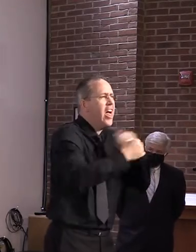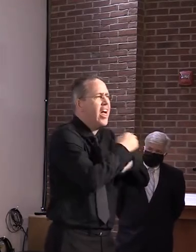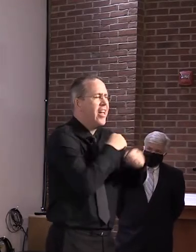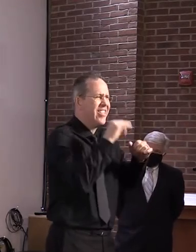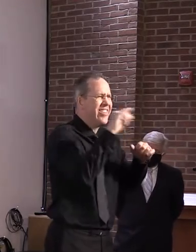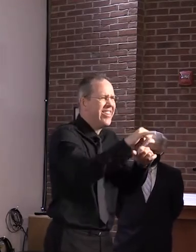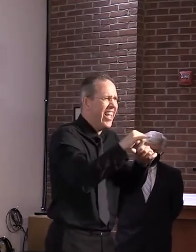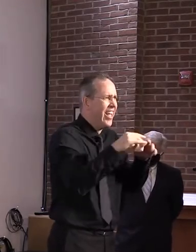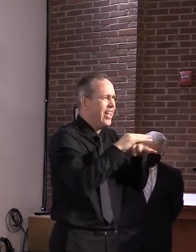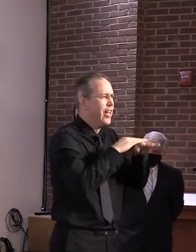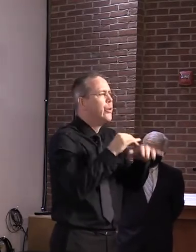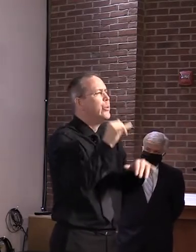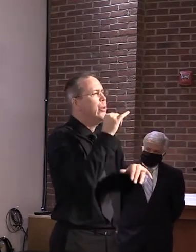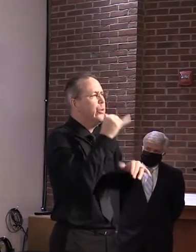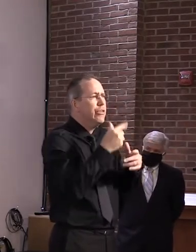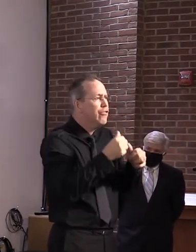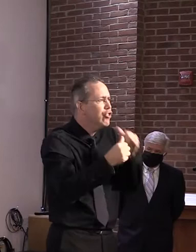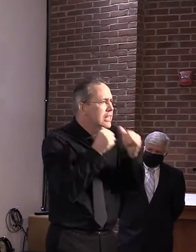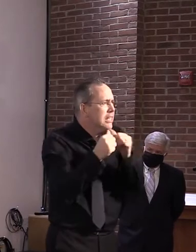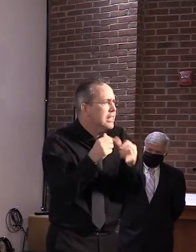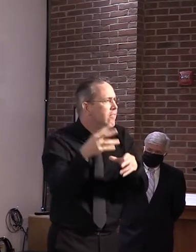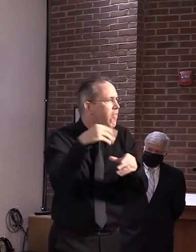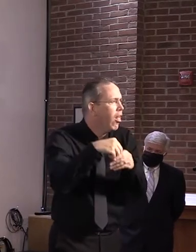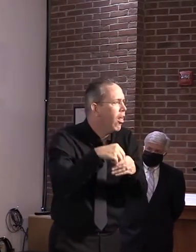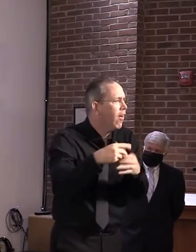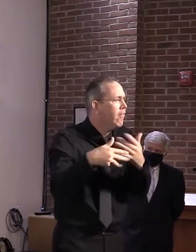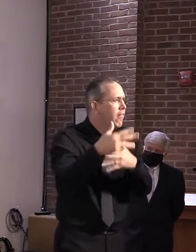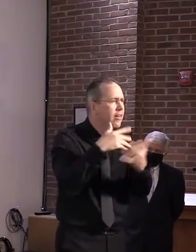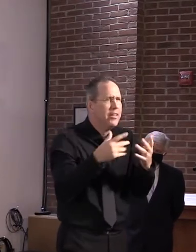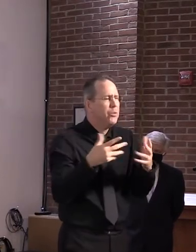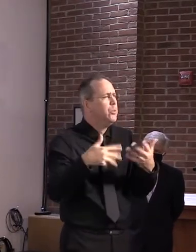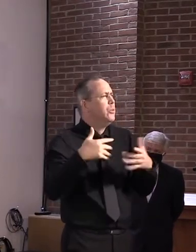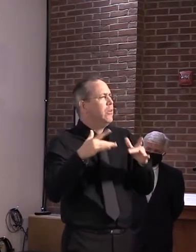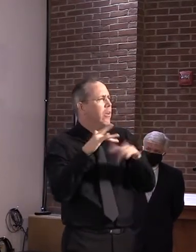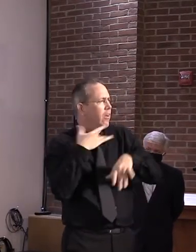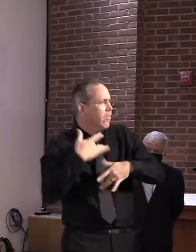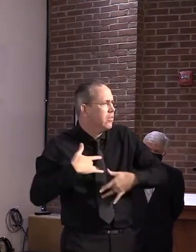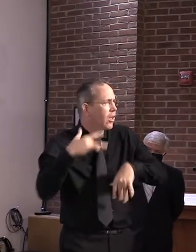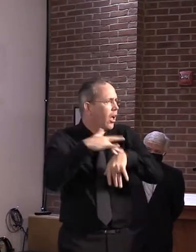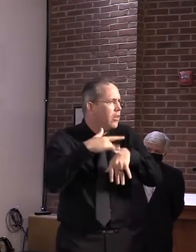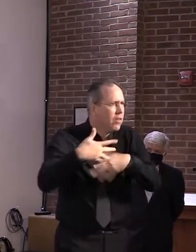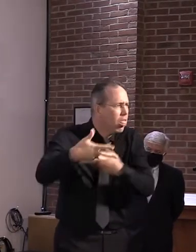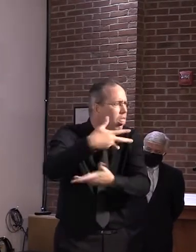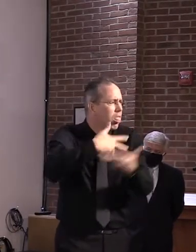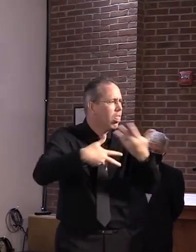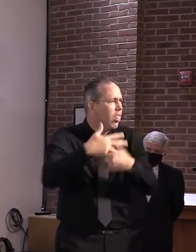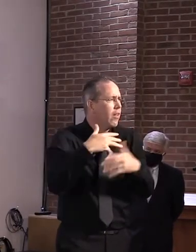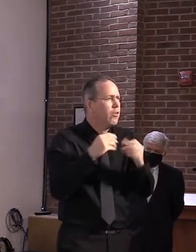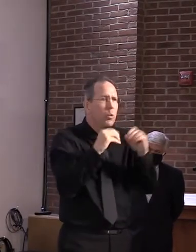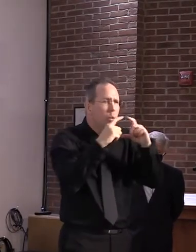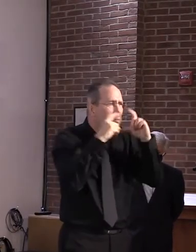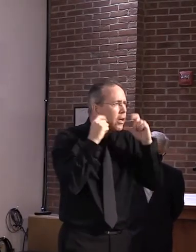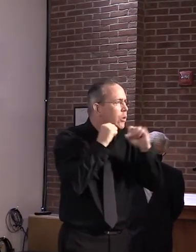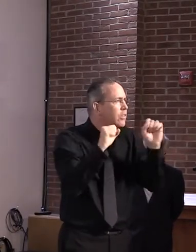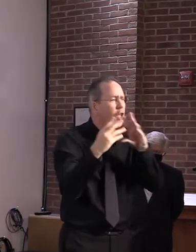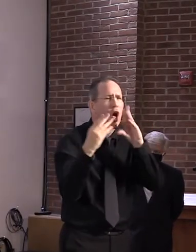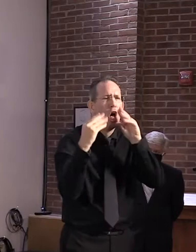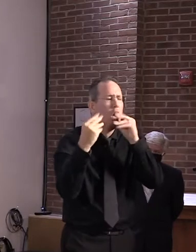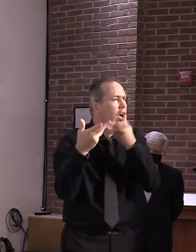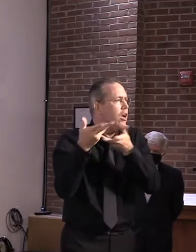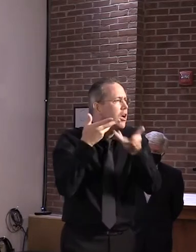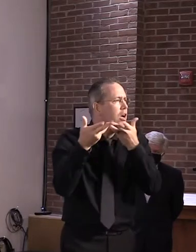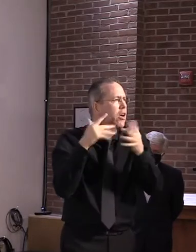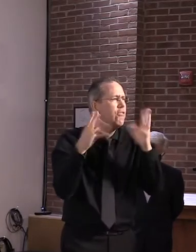bar, without physical distancing and without any facial covering.